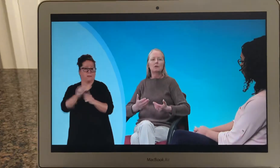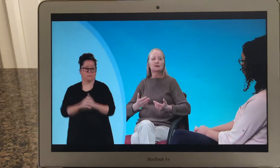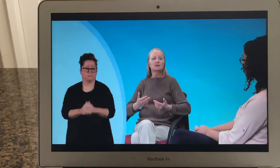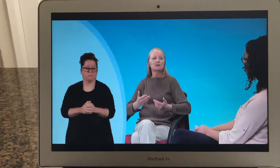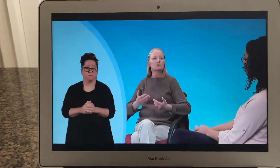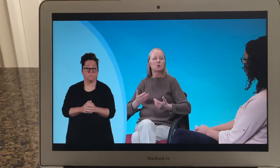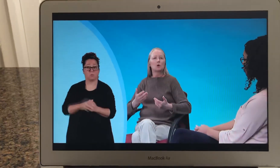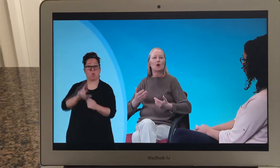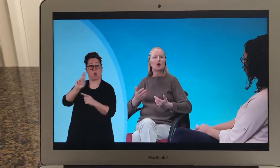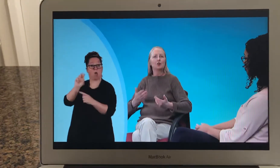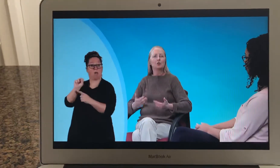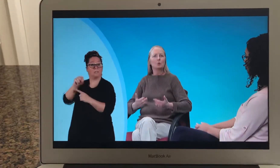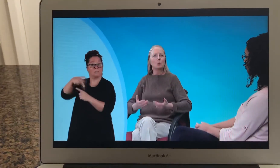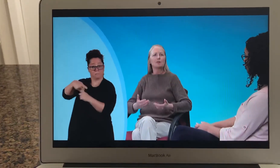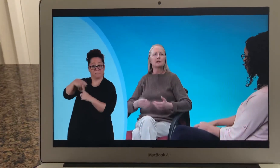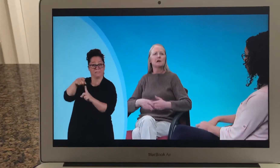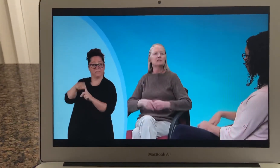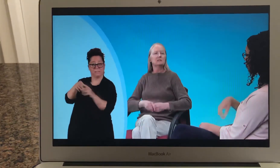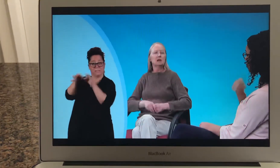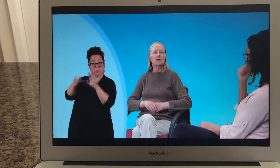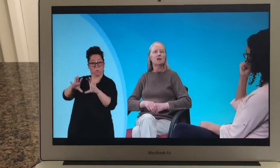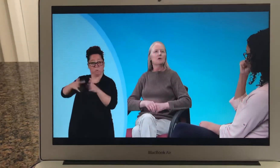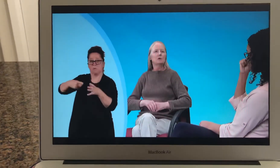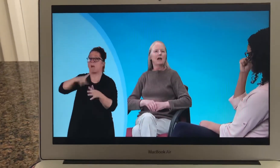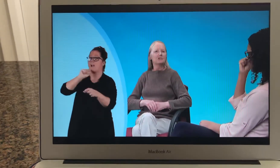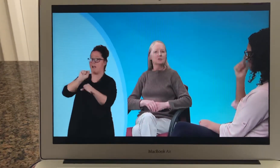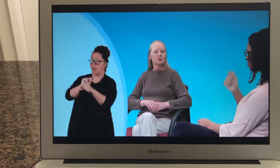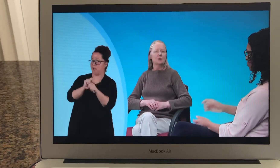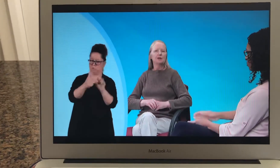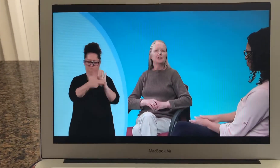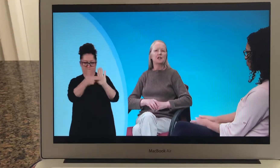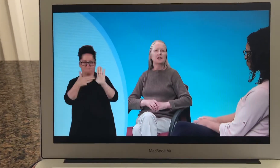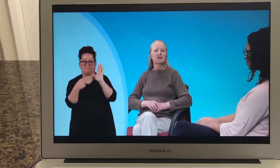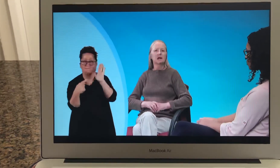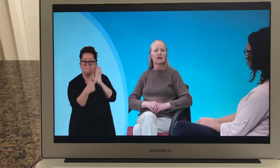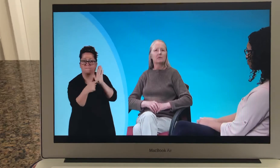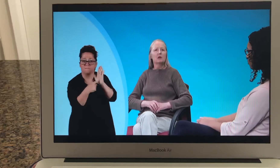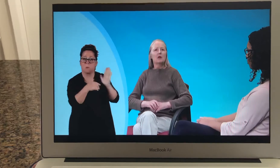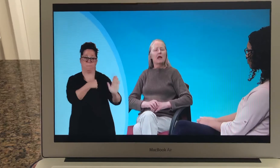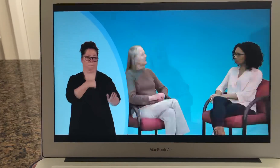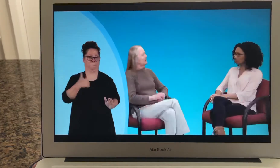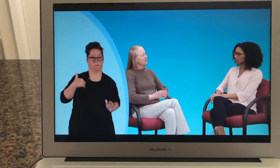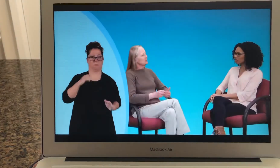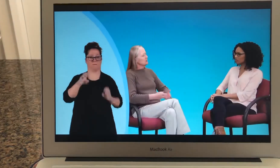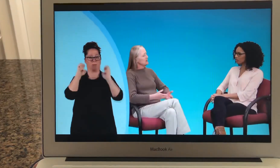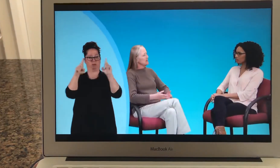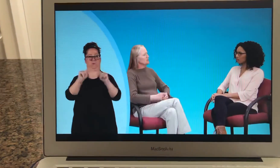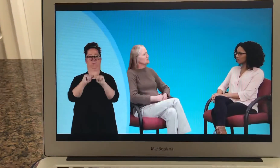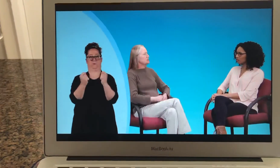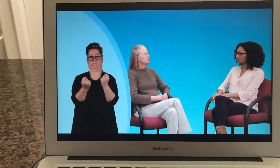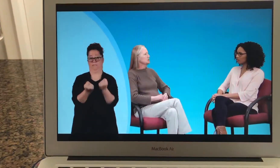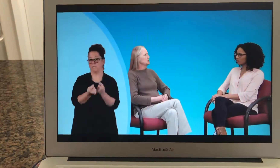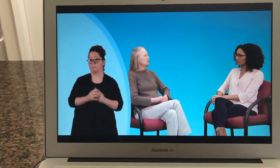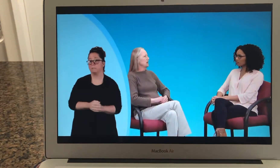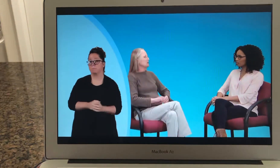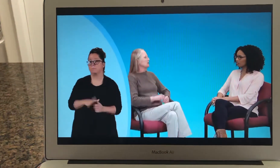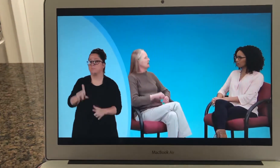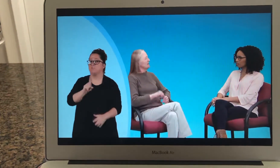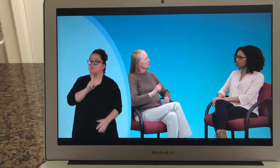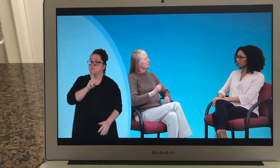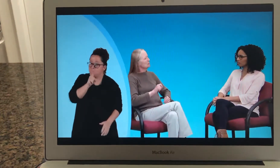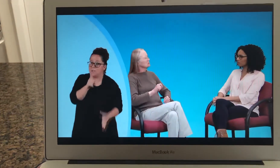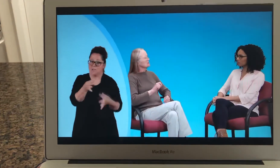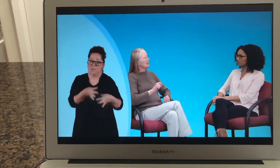like OSHA, right here they have a